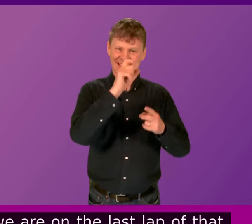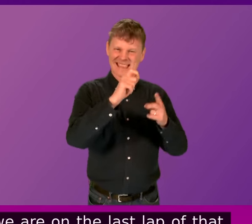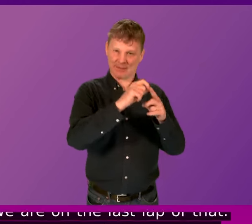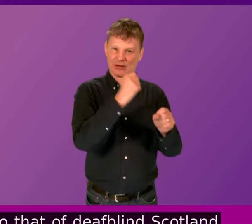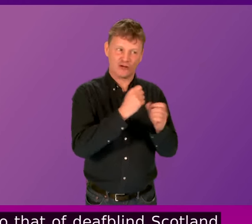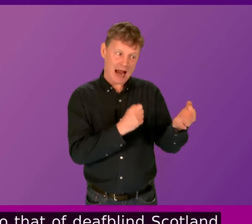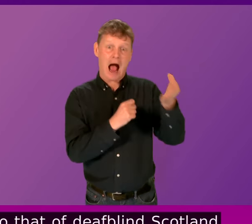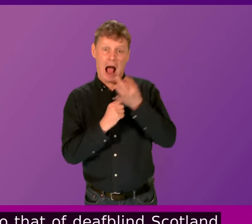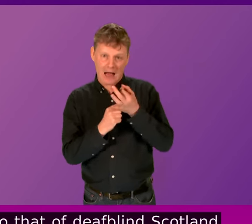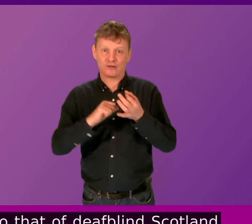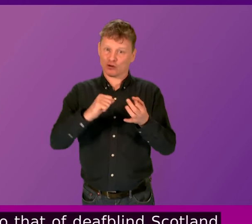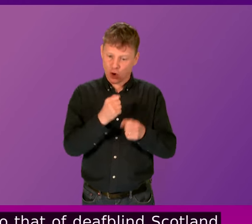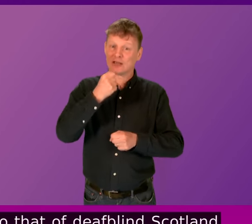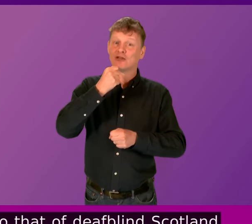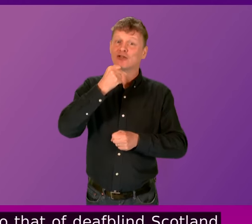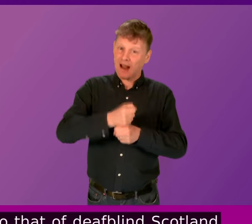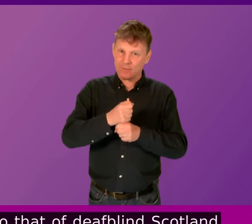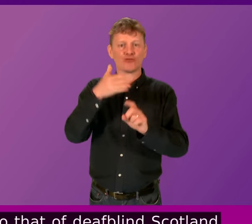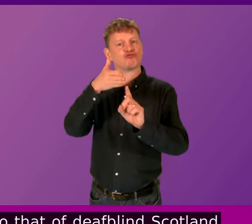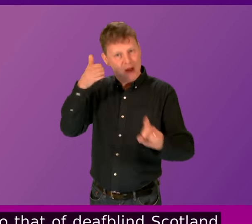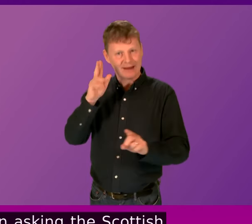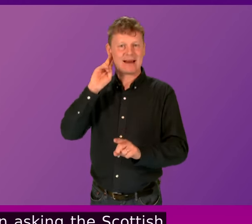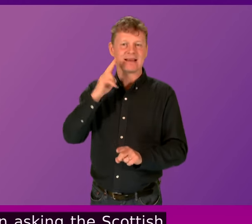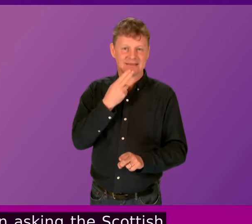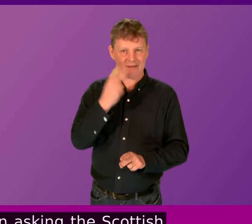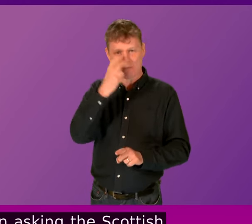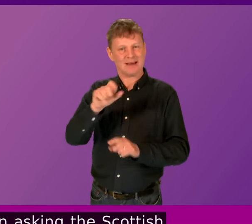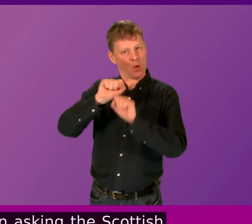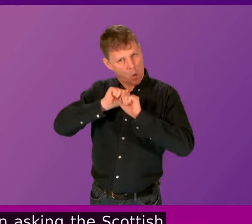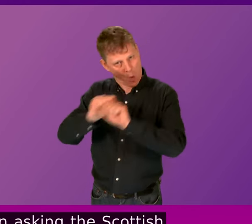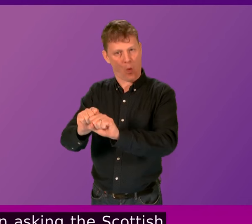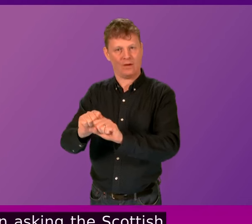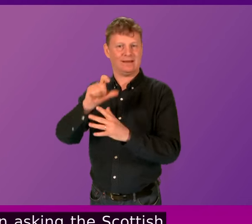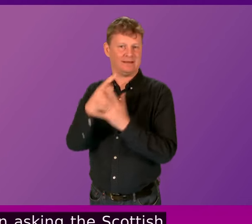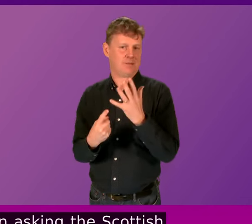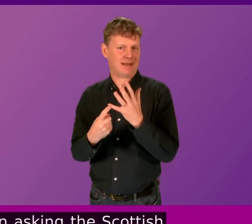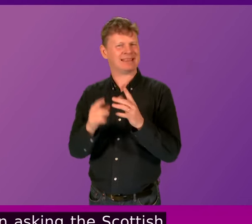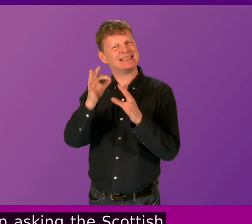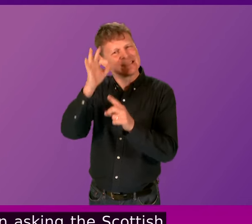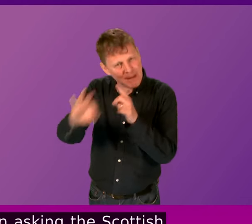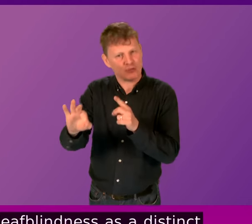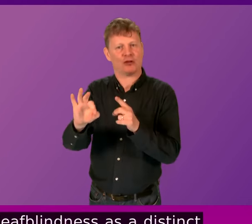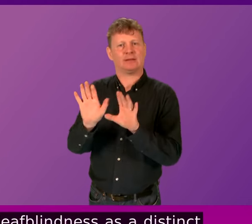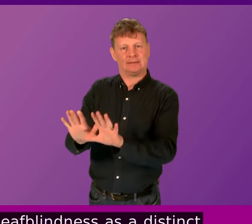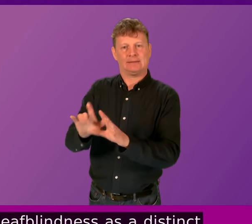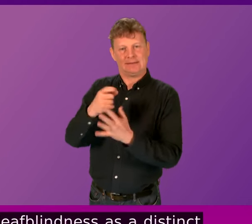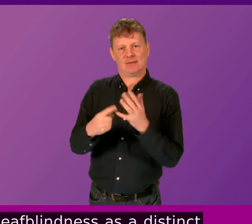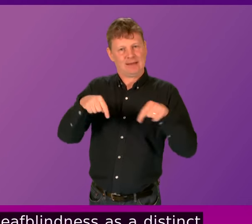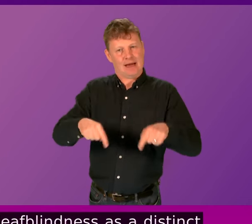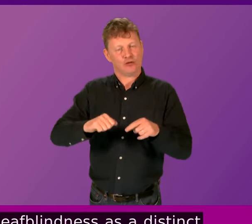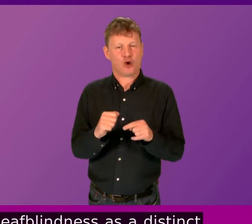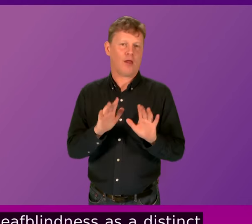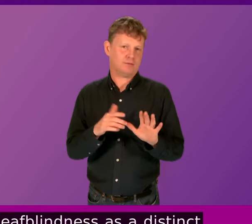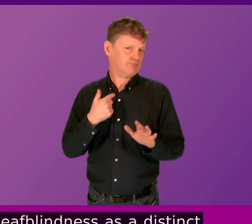in asking the Scottish Government to recognise deafblindness as a distinct condition and specialist disability here in Scotland, and